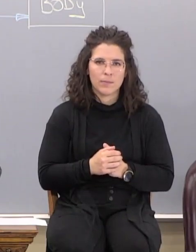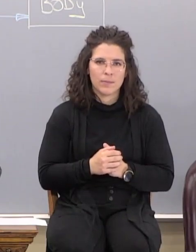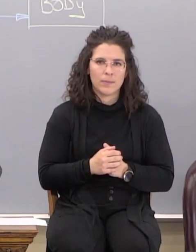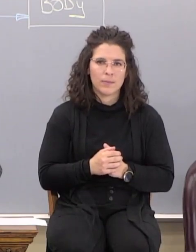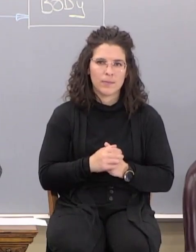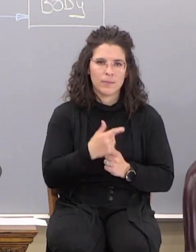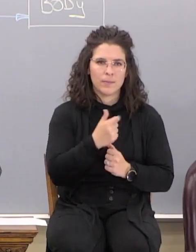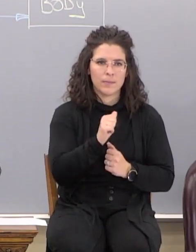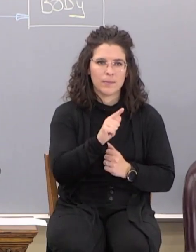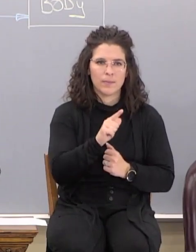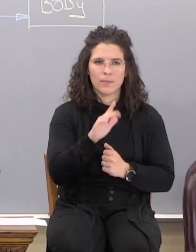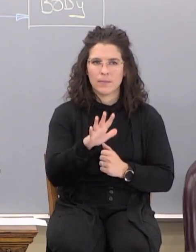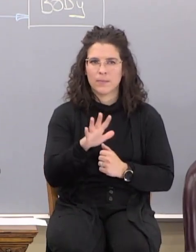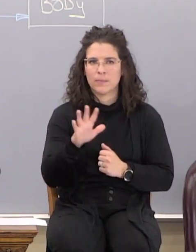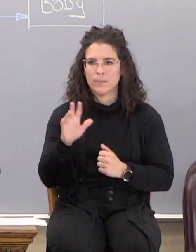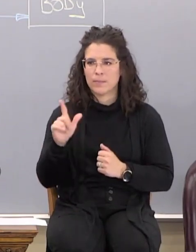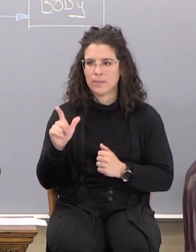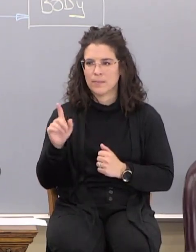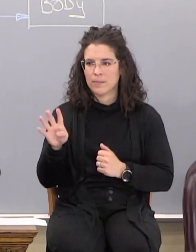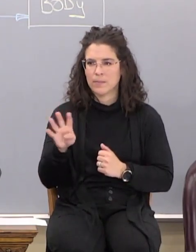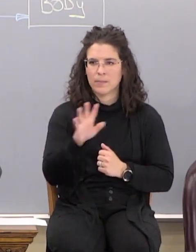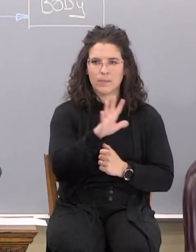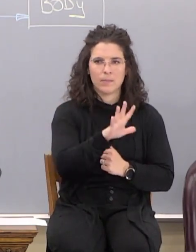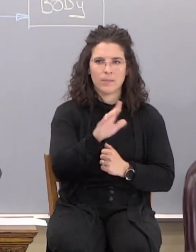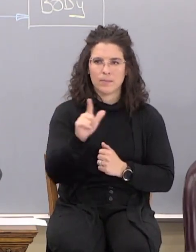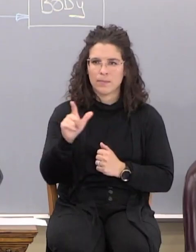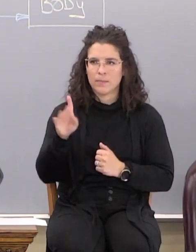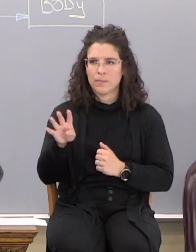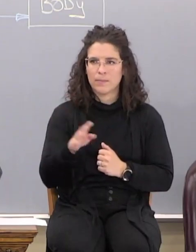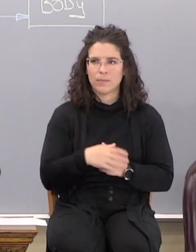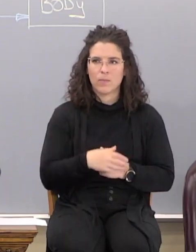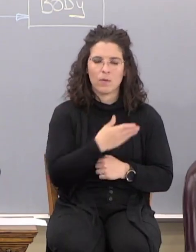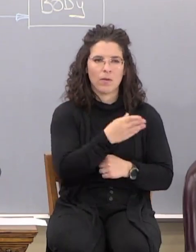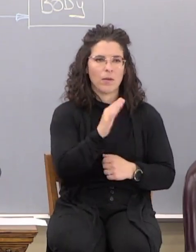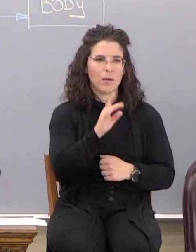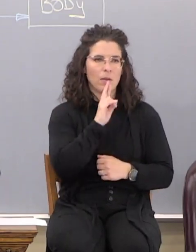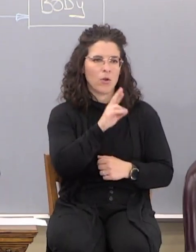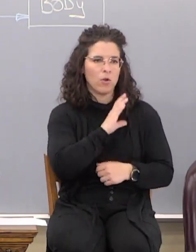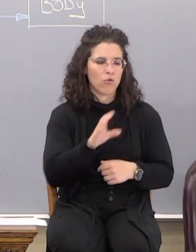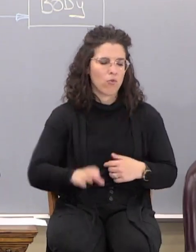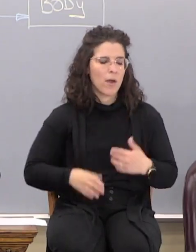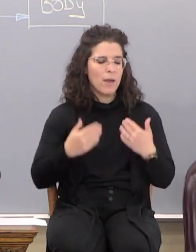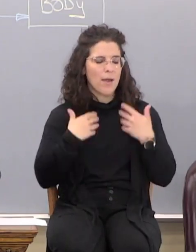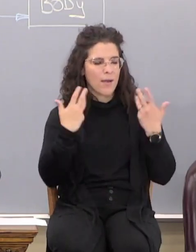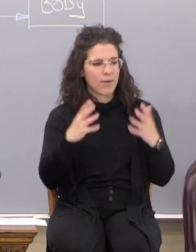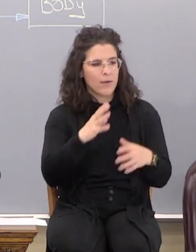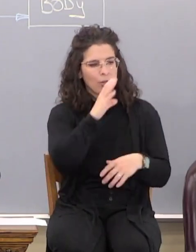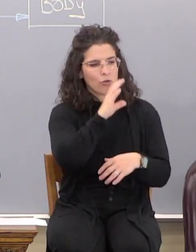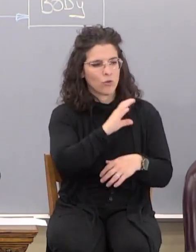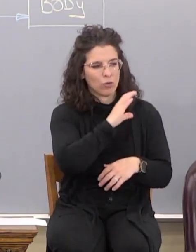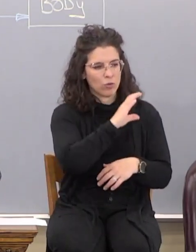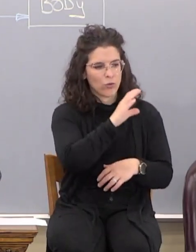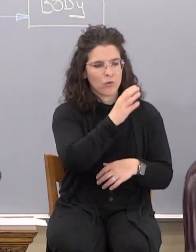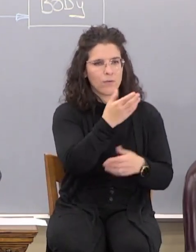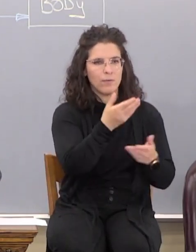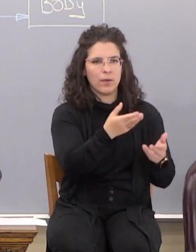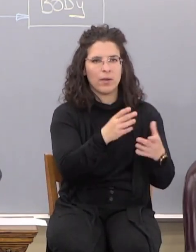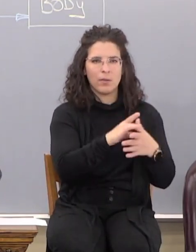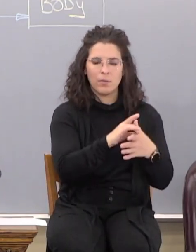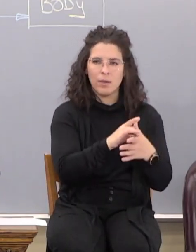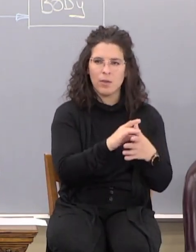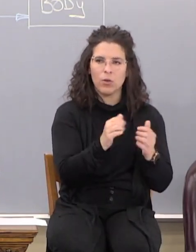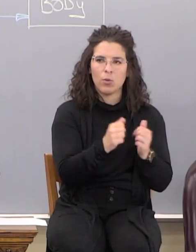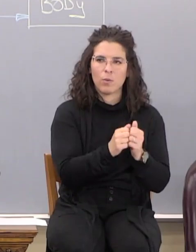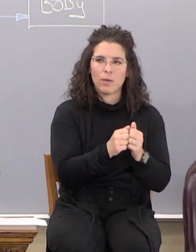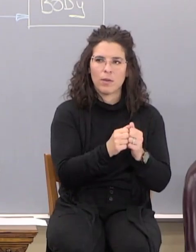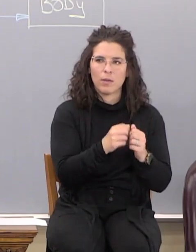Galatians 5:24. They that are Christ have crucified the flesh with